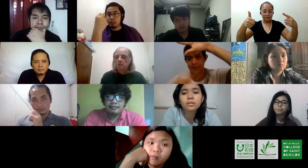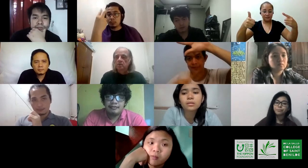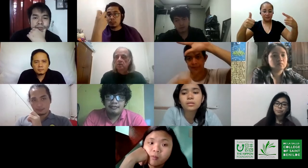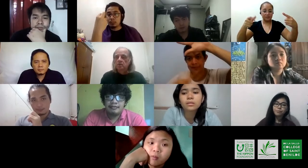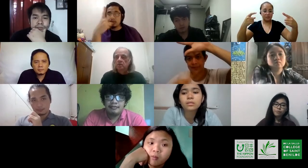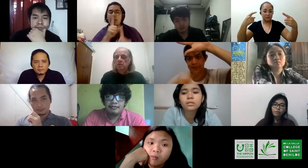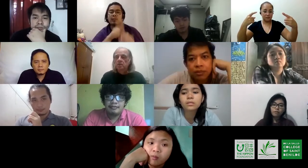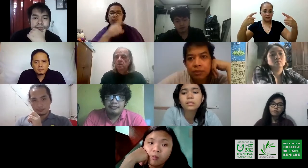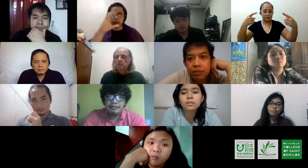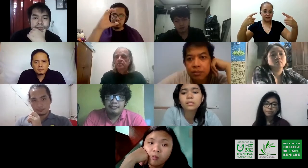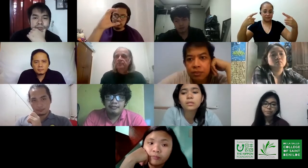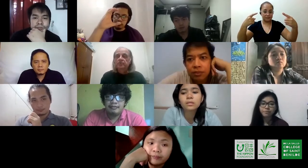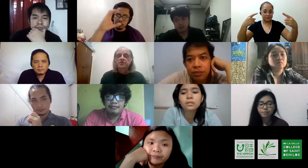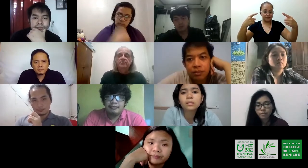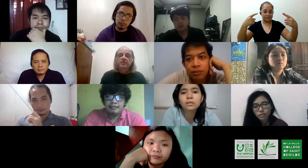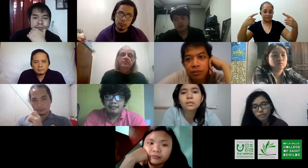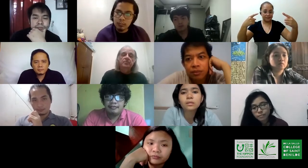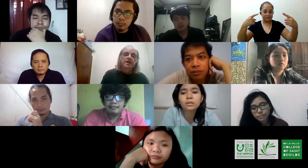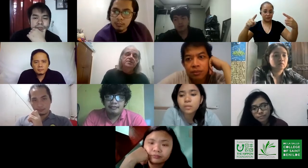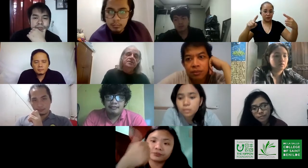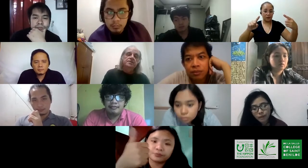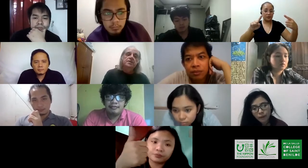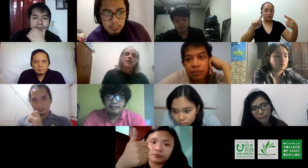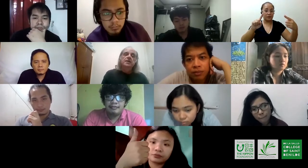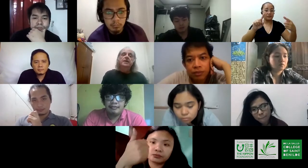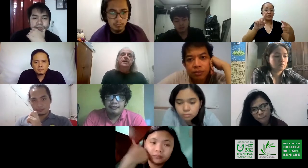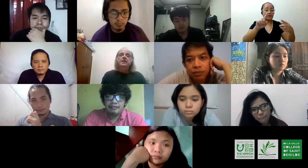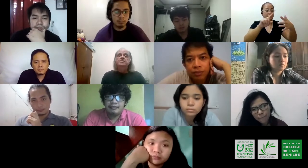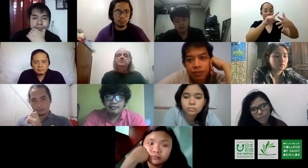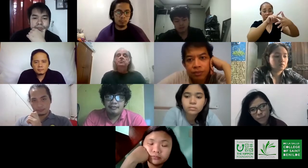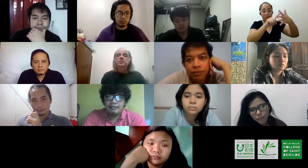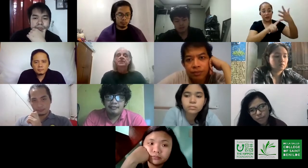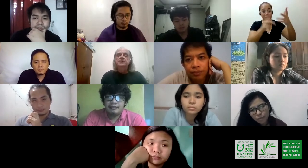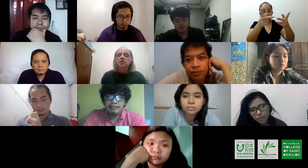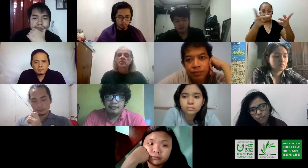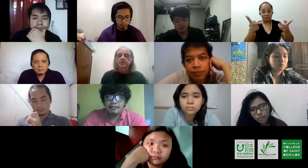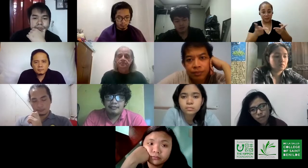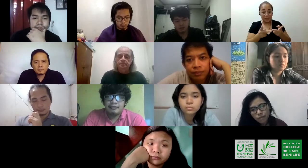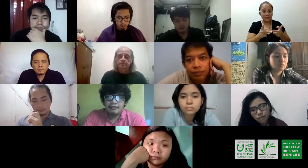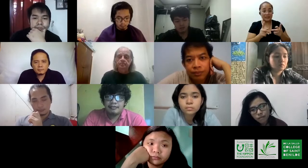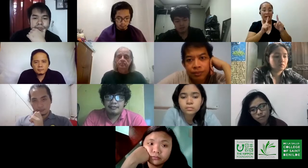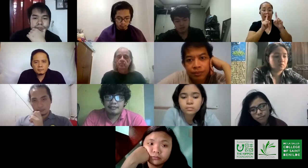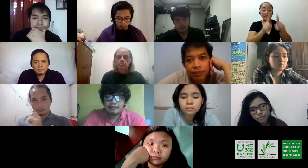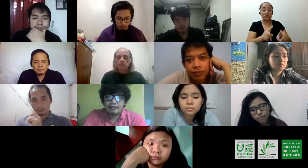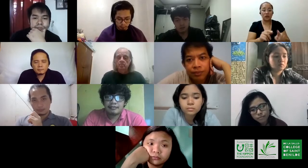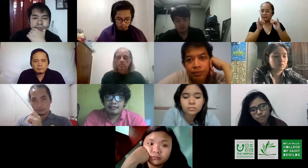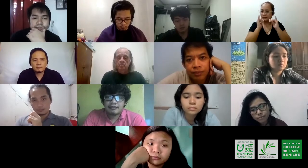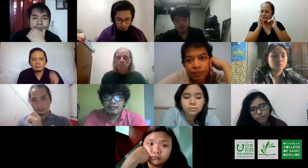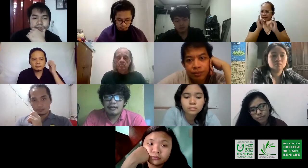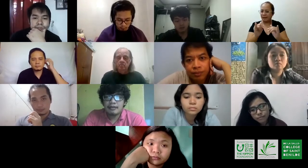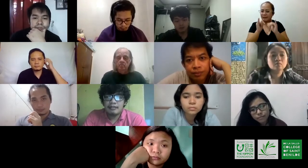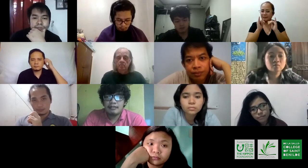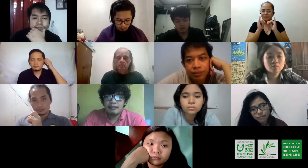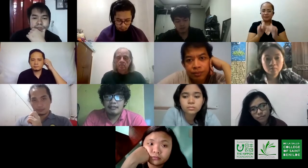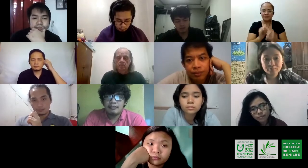for the first 5 places, the answers will be similar.